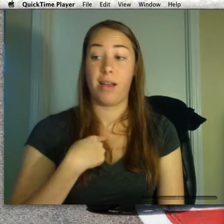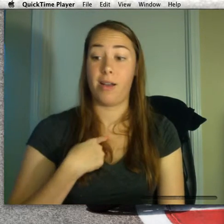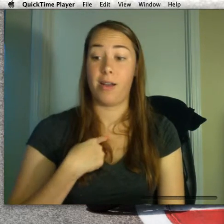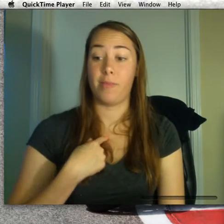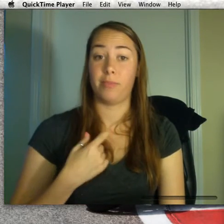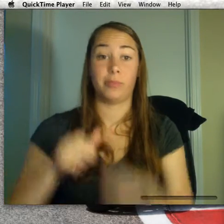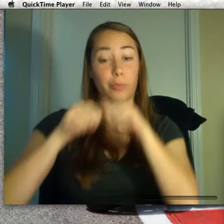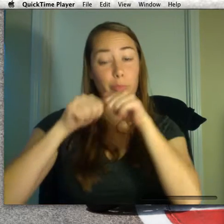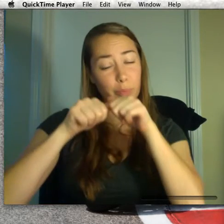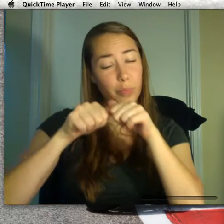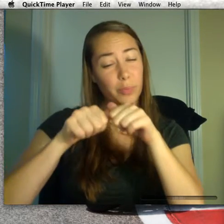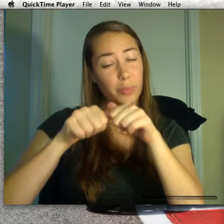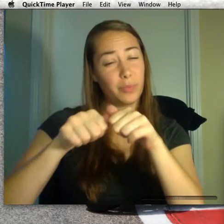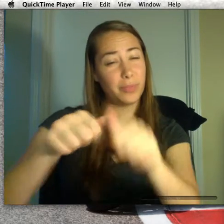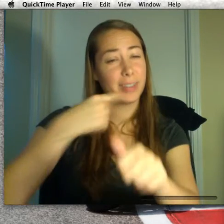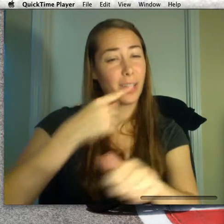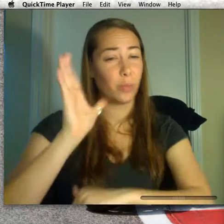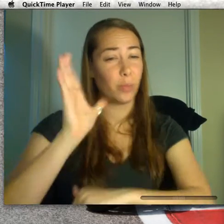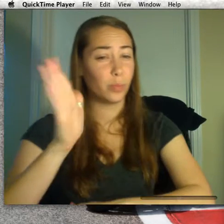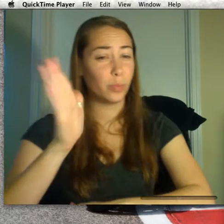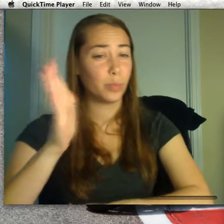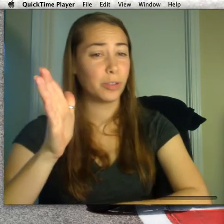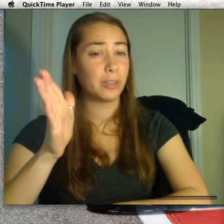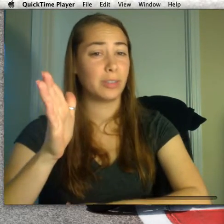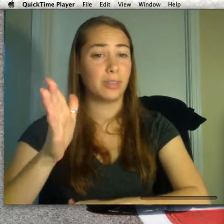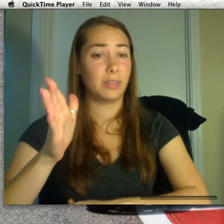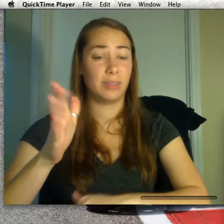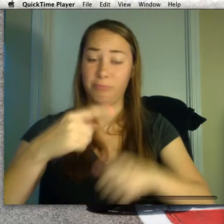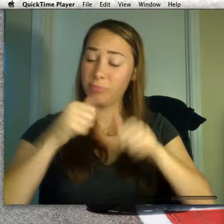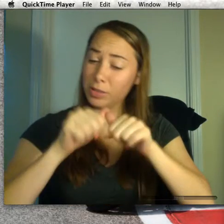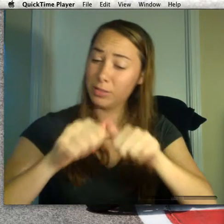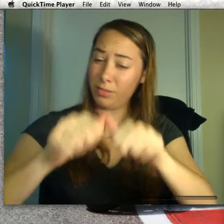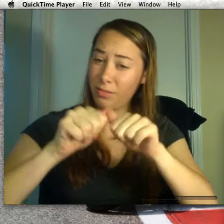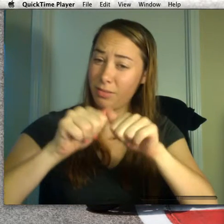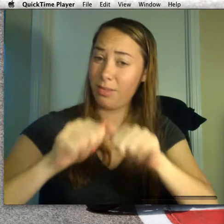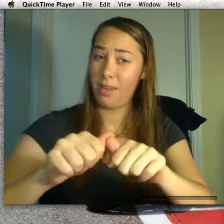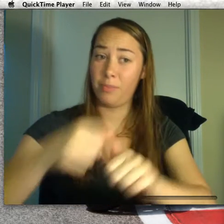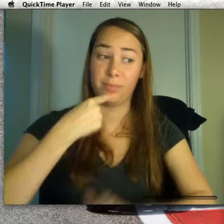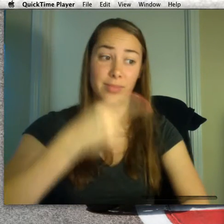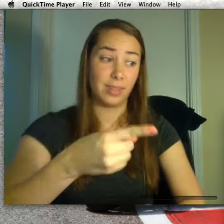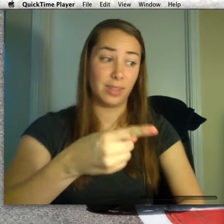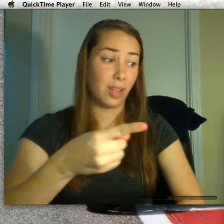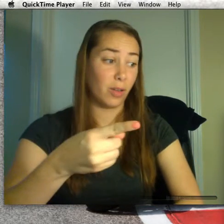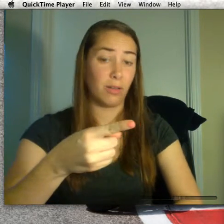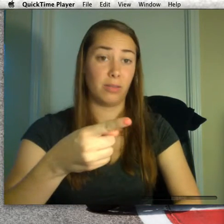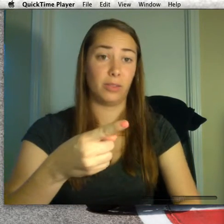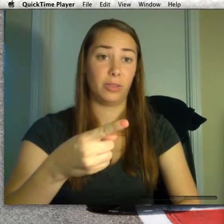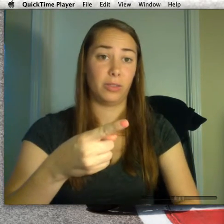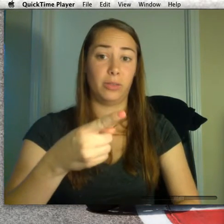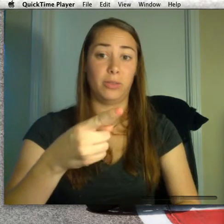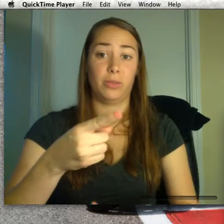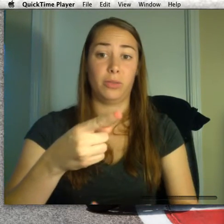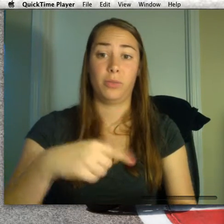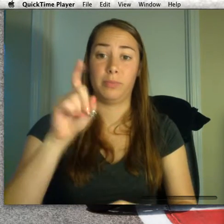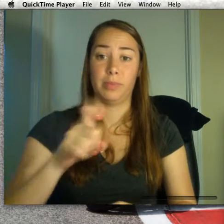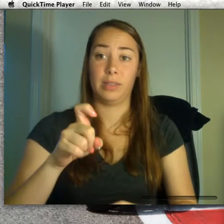snake might bite my sheep. Some wolf might devour my